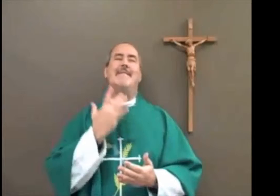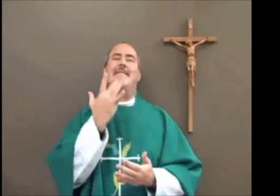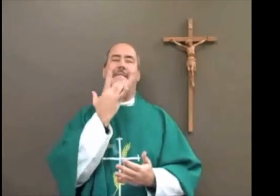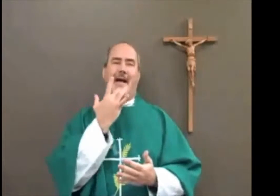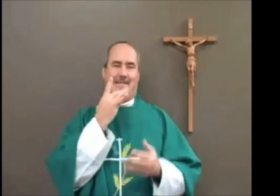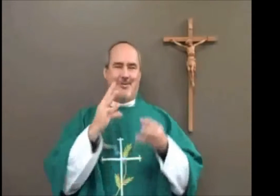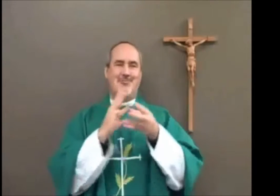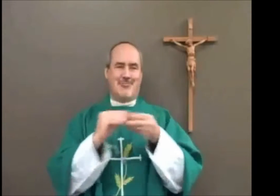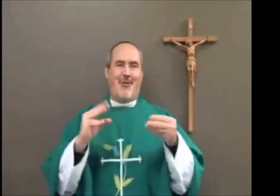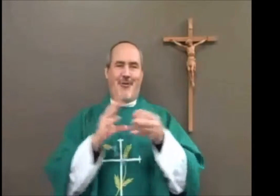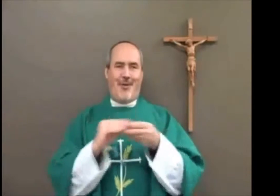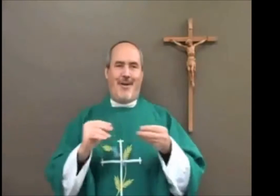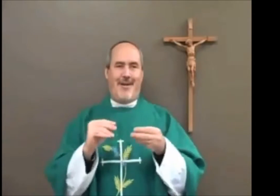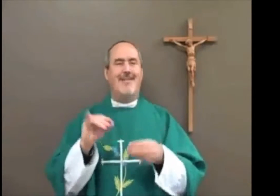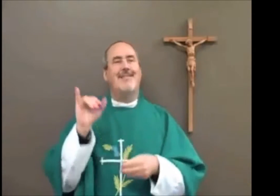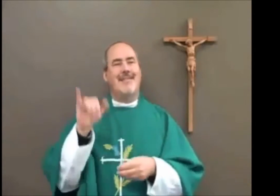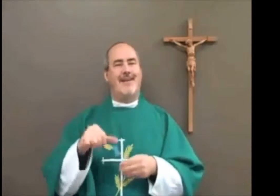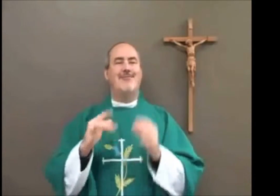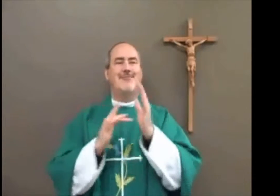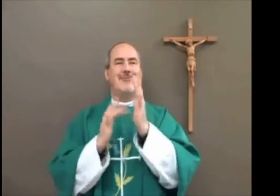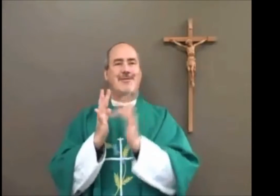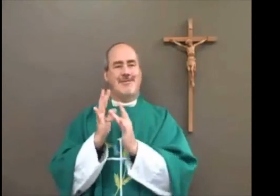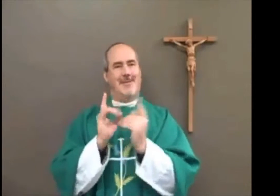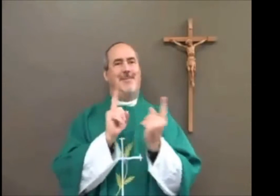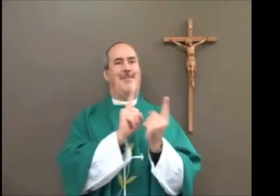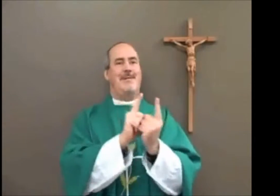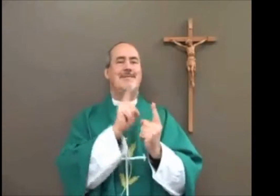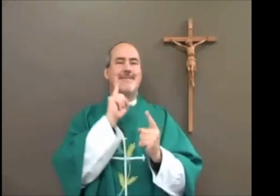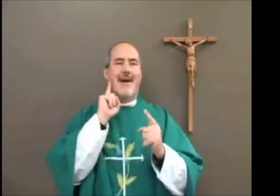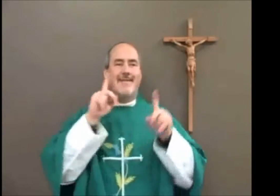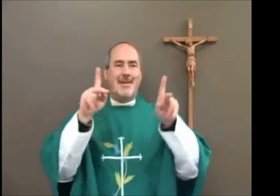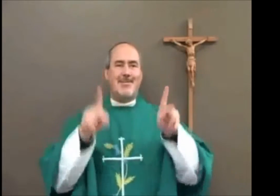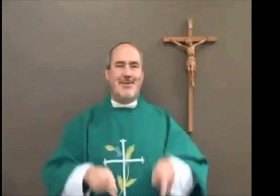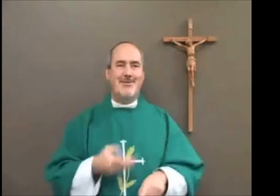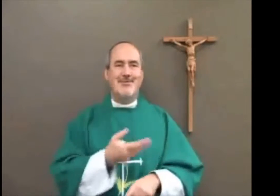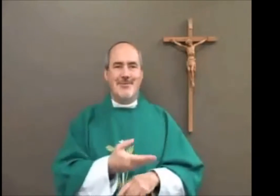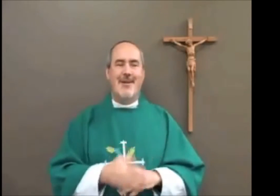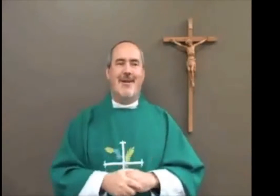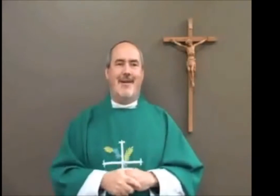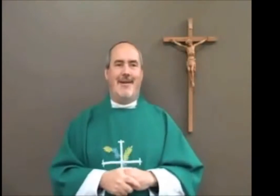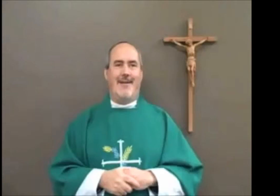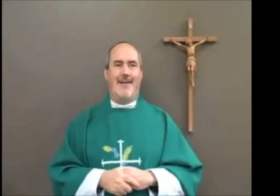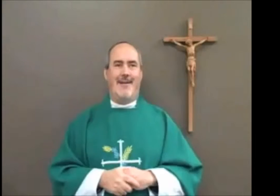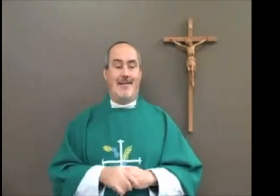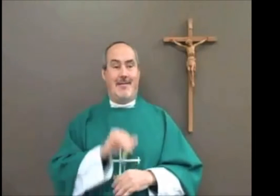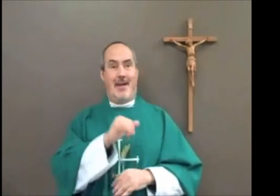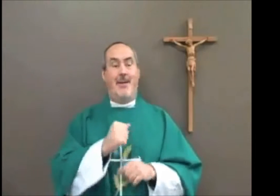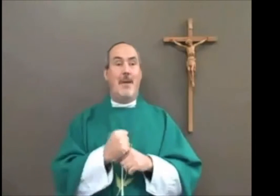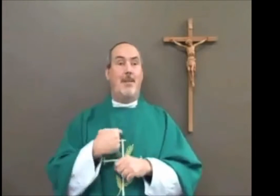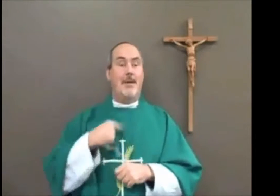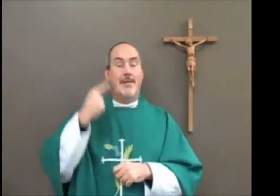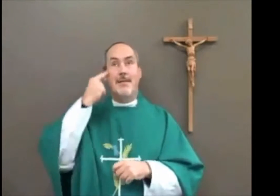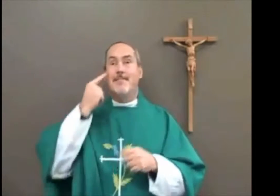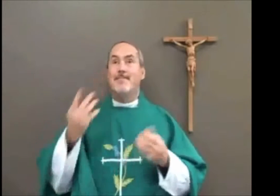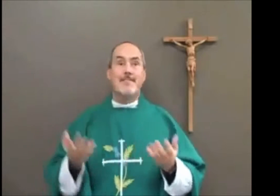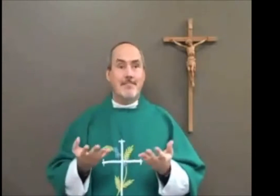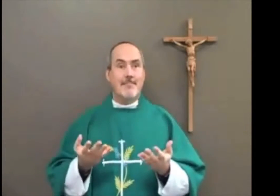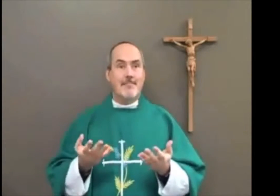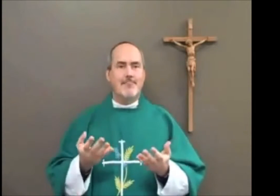Today's gospel is really one of my favorite stories where Jesus meets a deaf person.